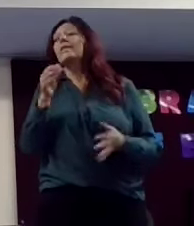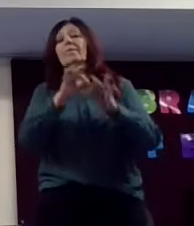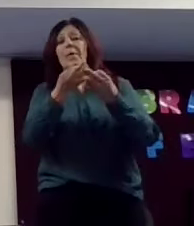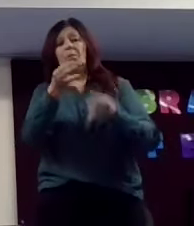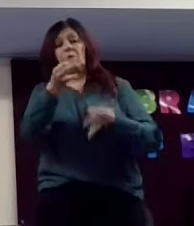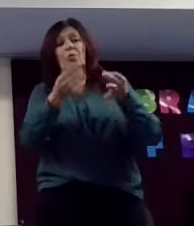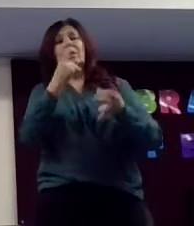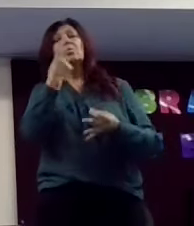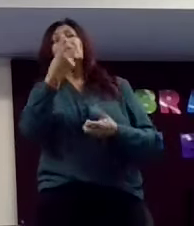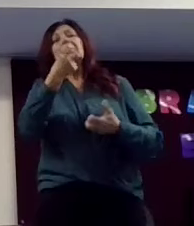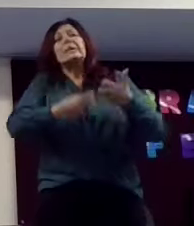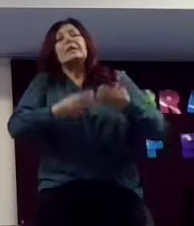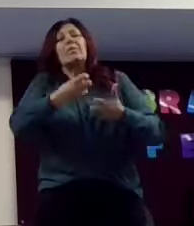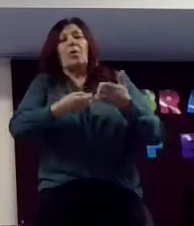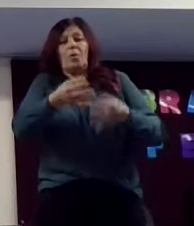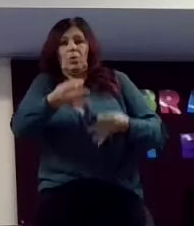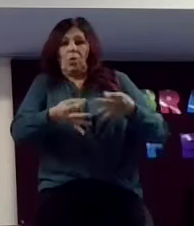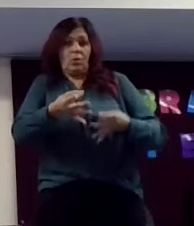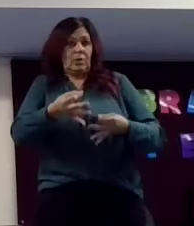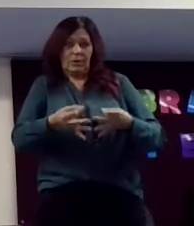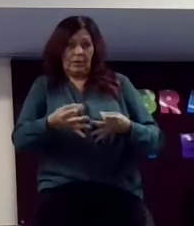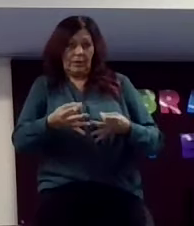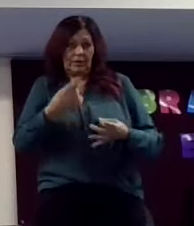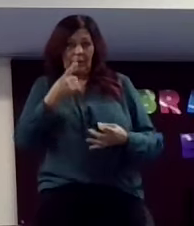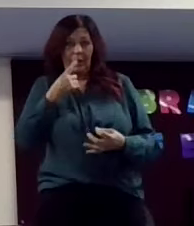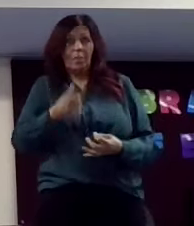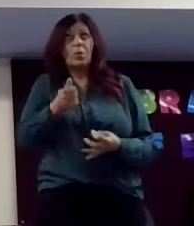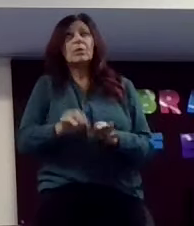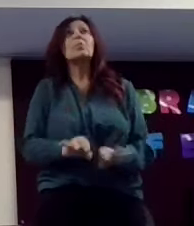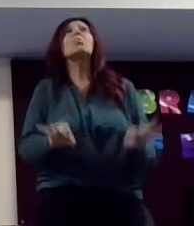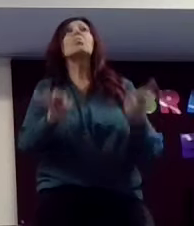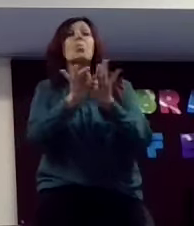court is one of the most difficult courts and one of the most